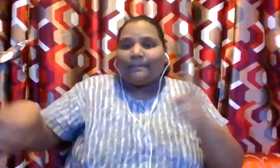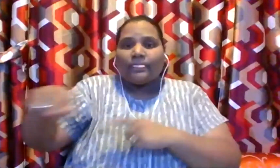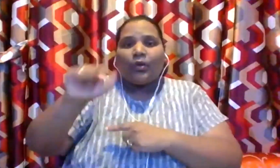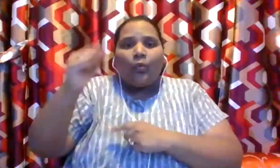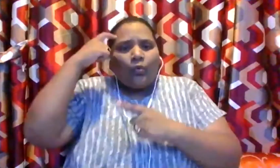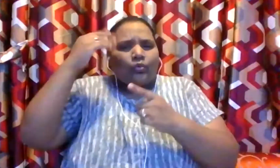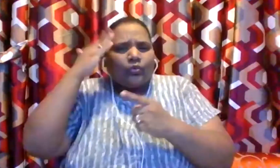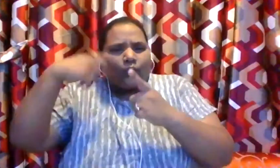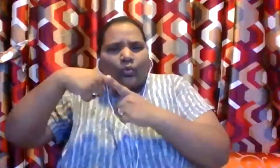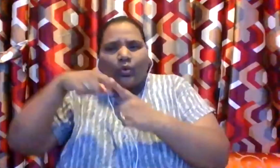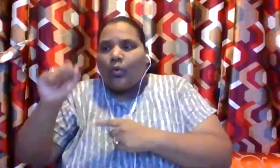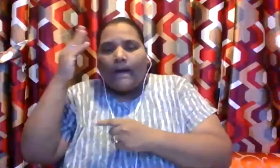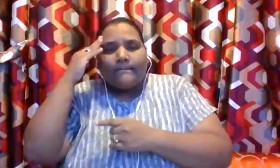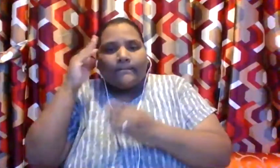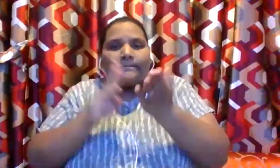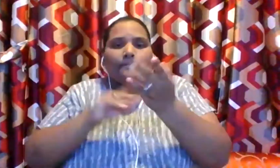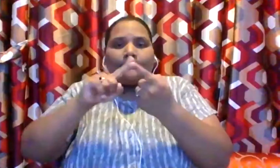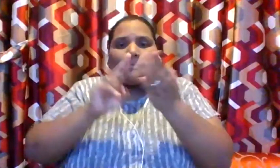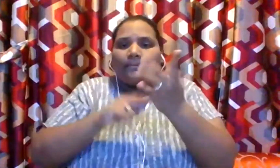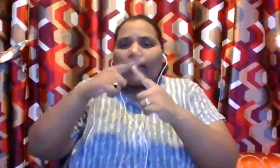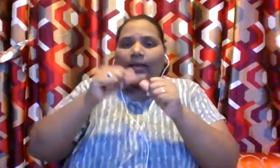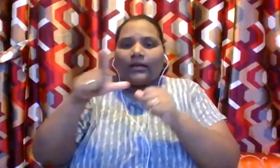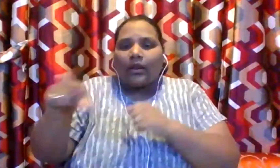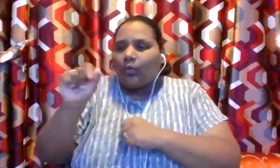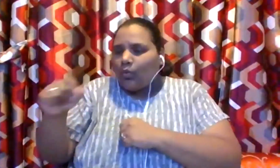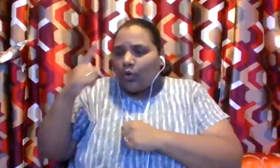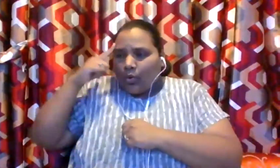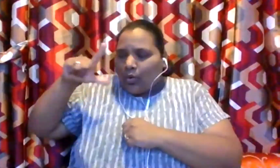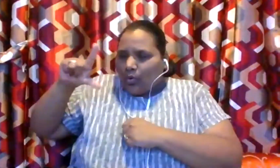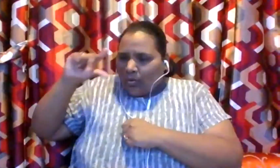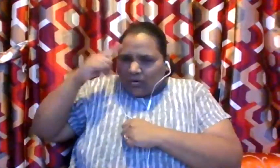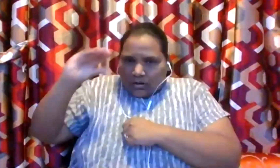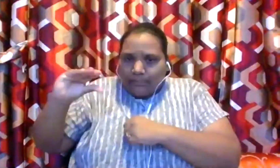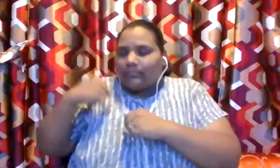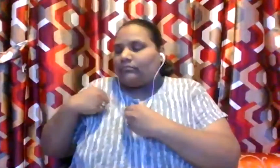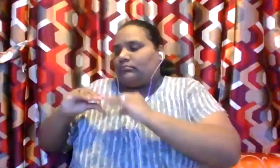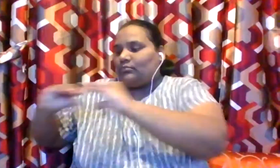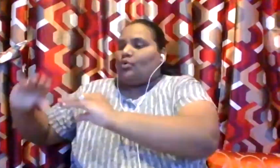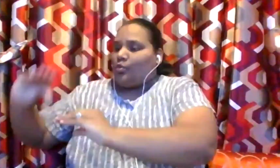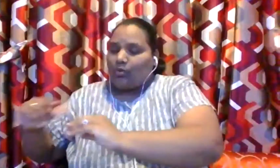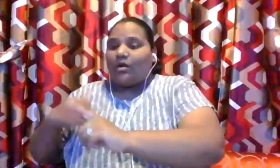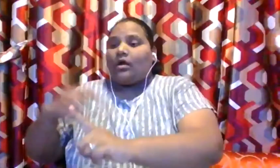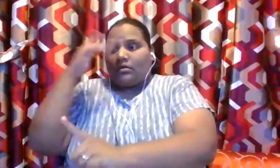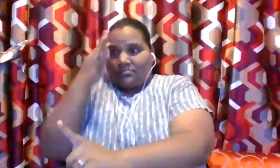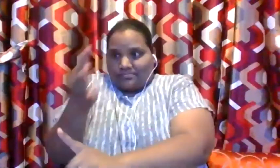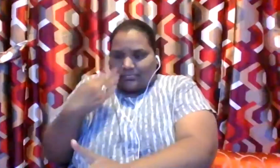of that people was really, really low. At that time, to make them understand Vedic philosophies was not